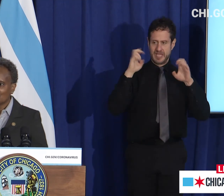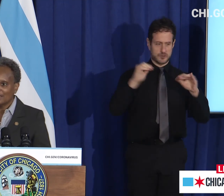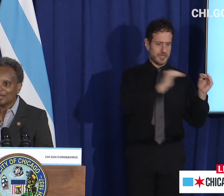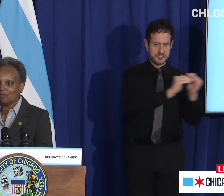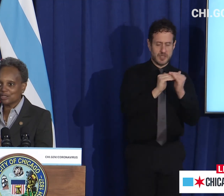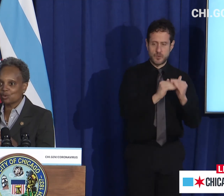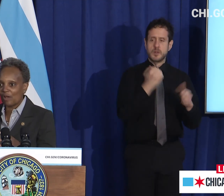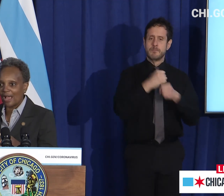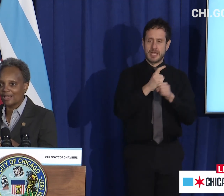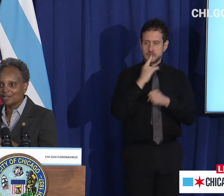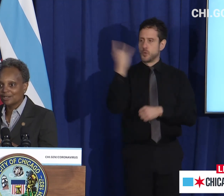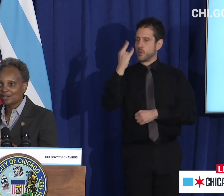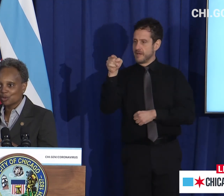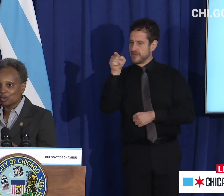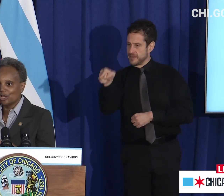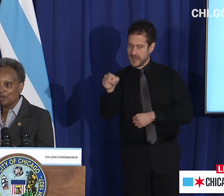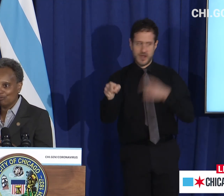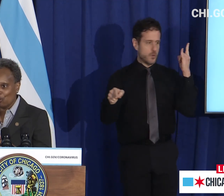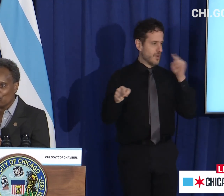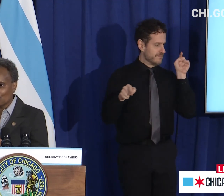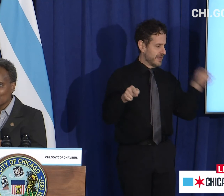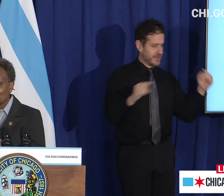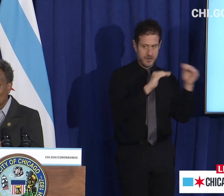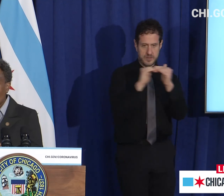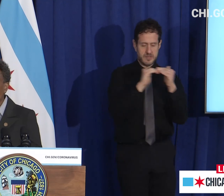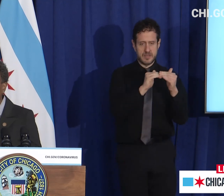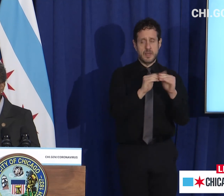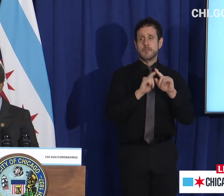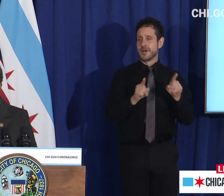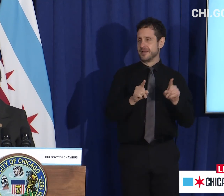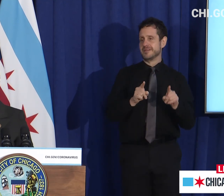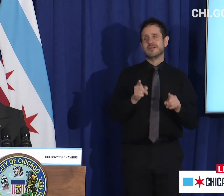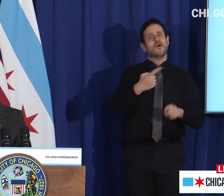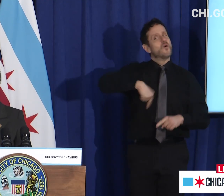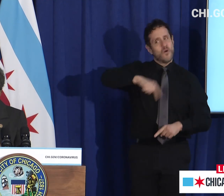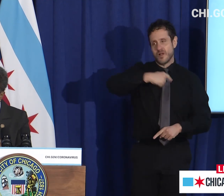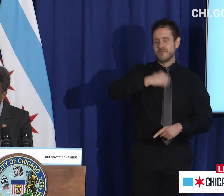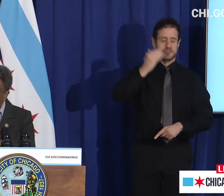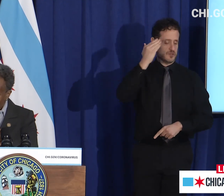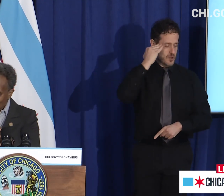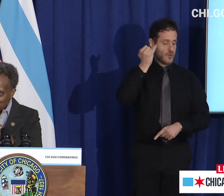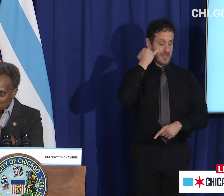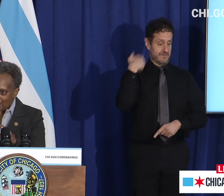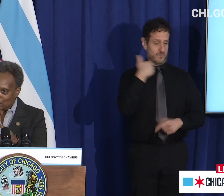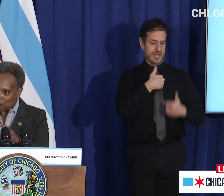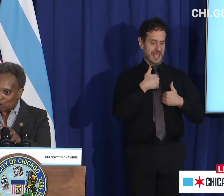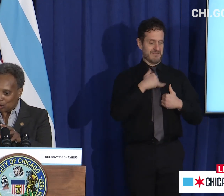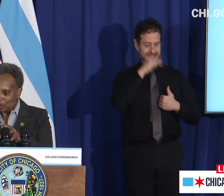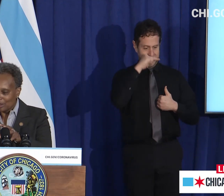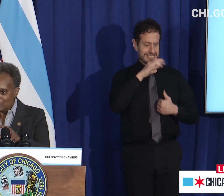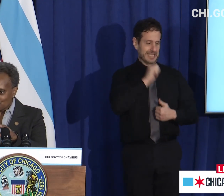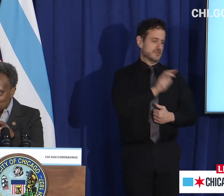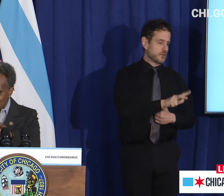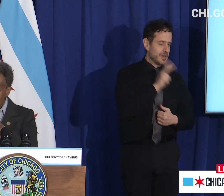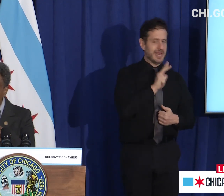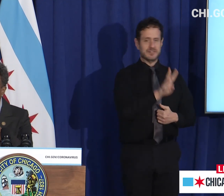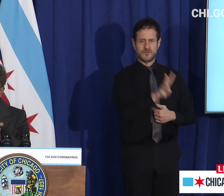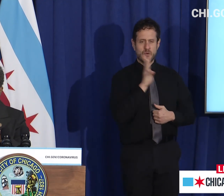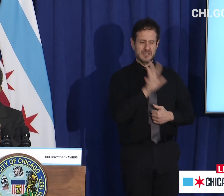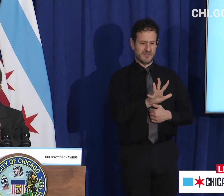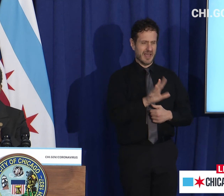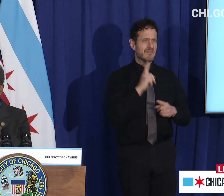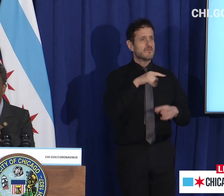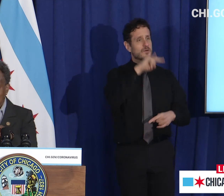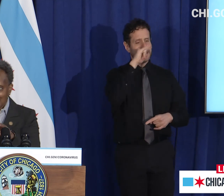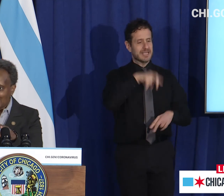there. Any of us who've had 3, 4, 5-year-olds, having them try to learn through a